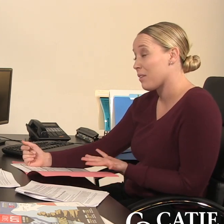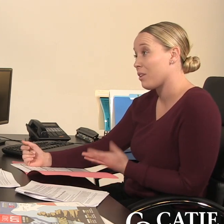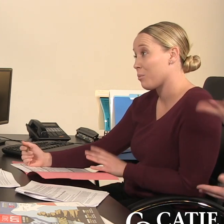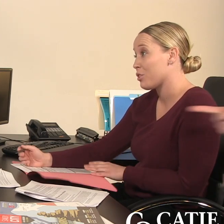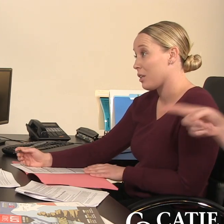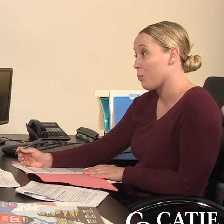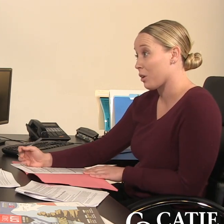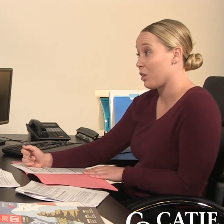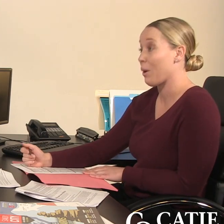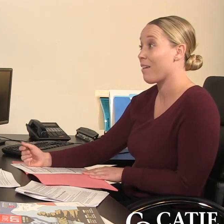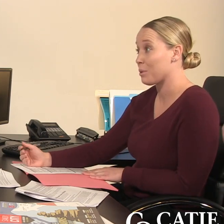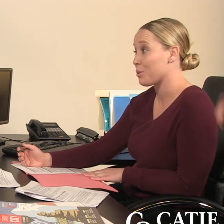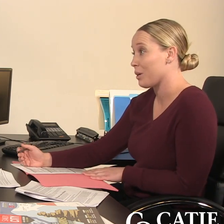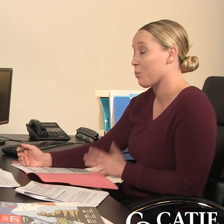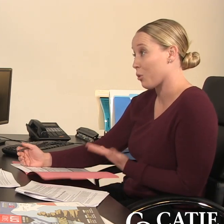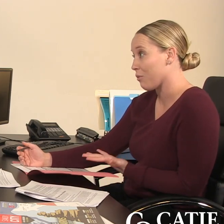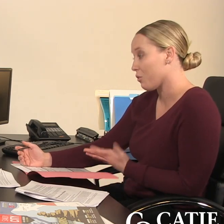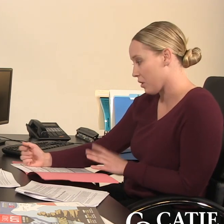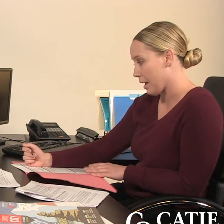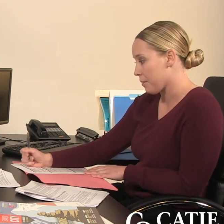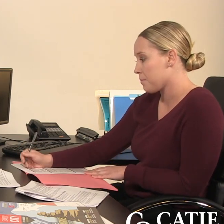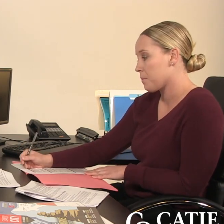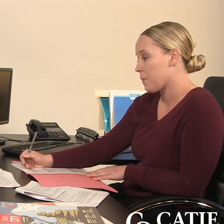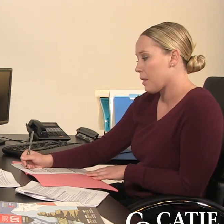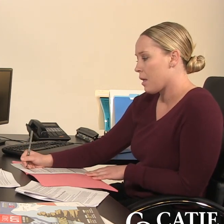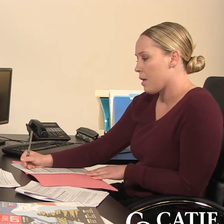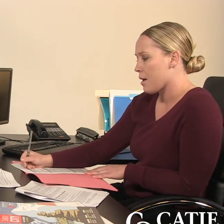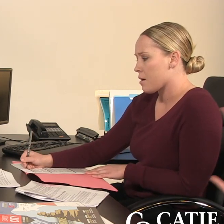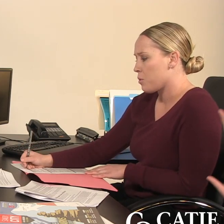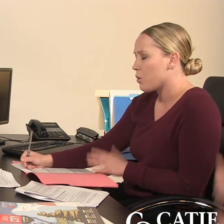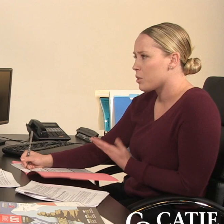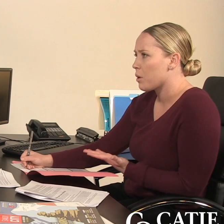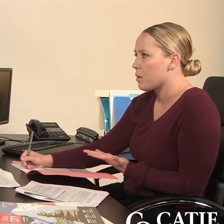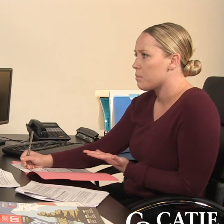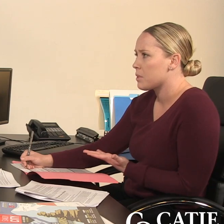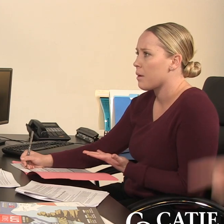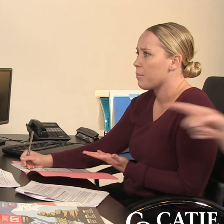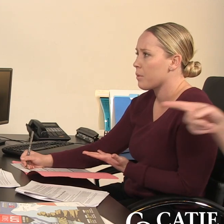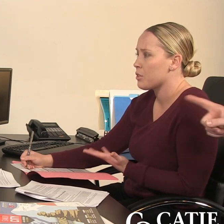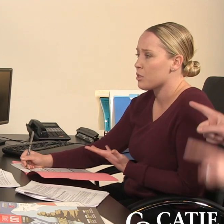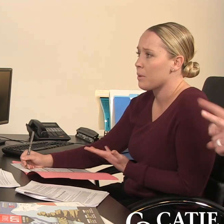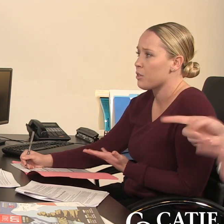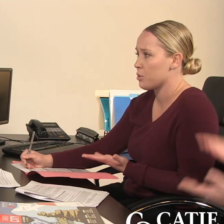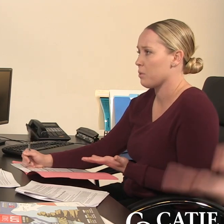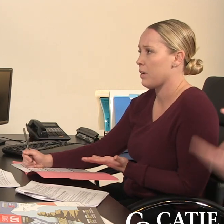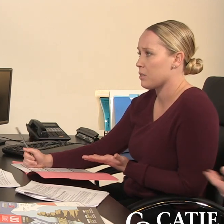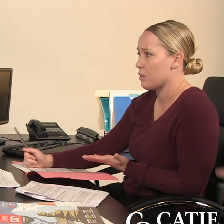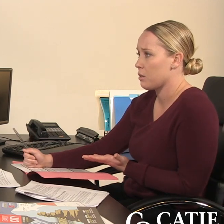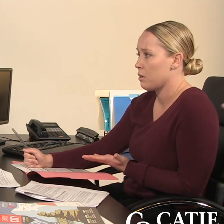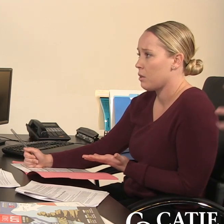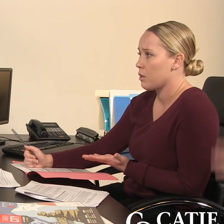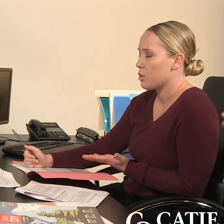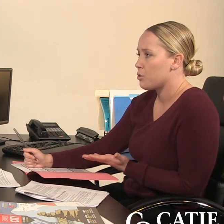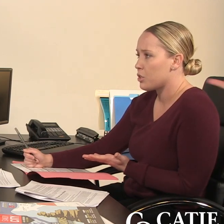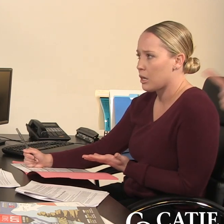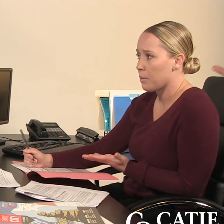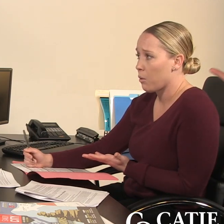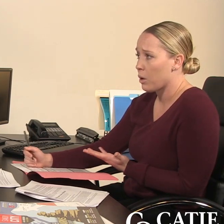definitely appreciate the work that you have been doing and we're grateful for that. You also brought up some concerns about your supervisor. Could you share about what